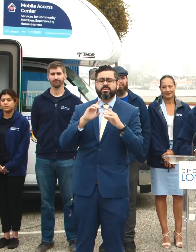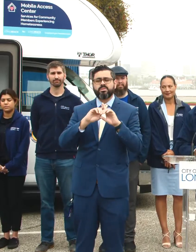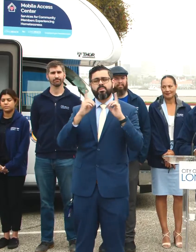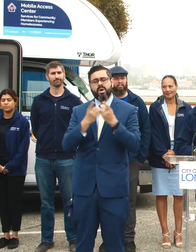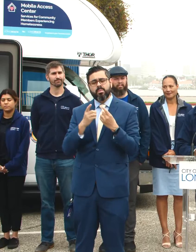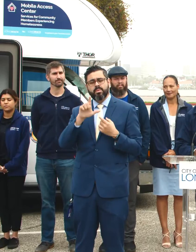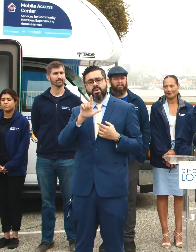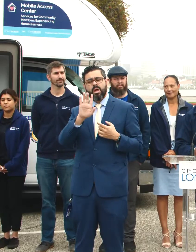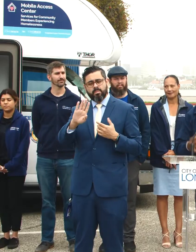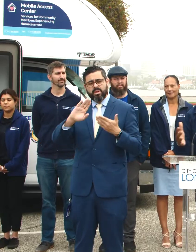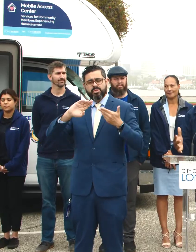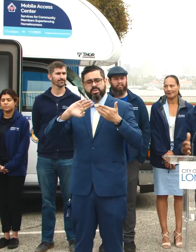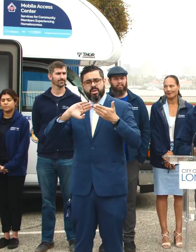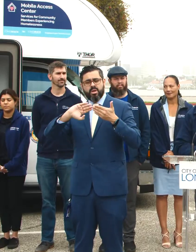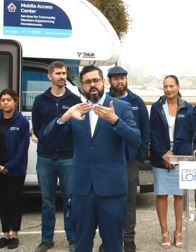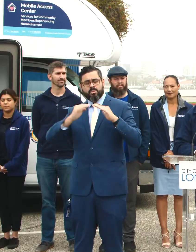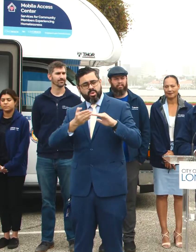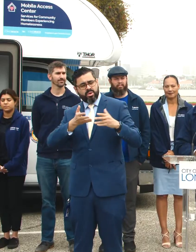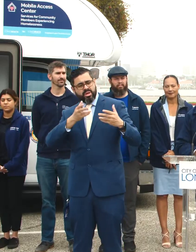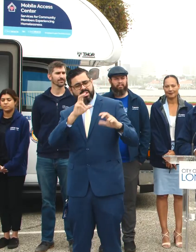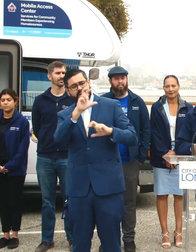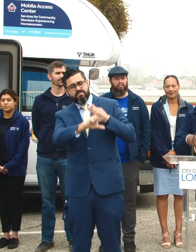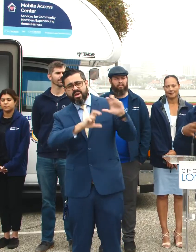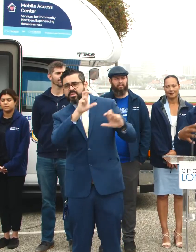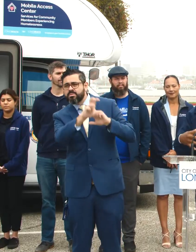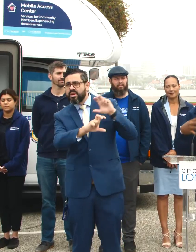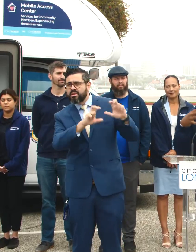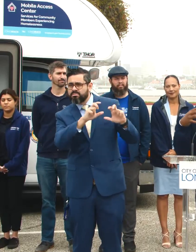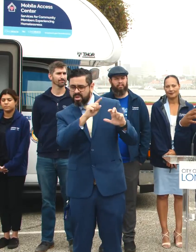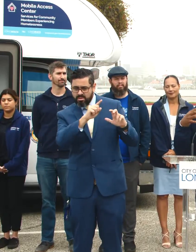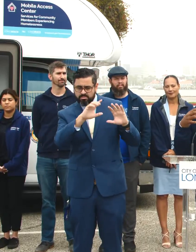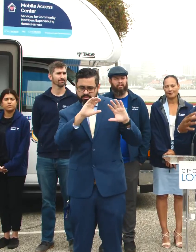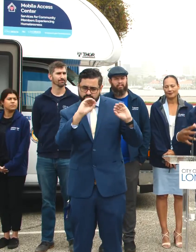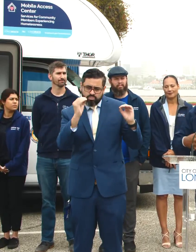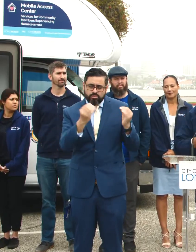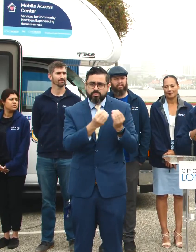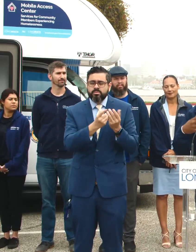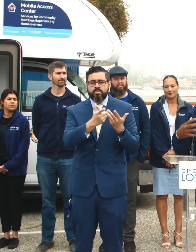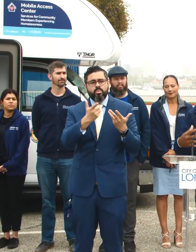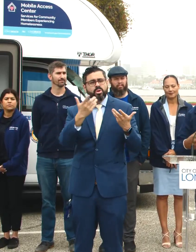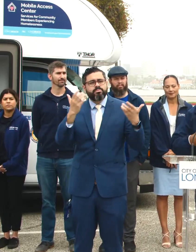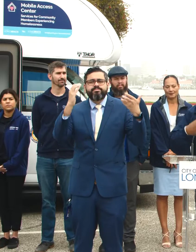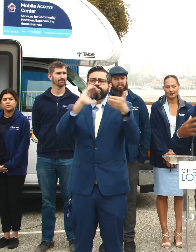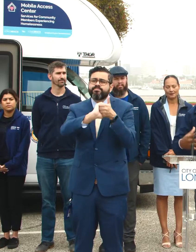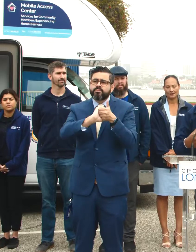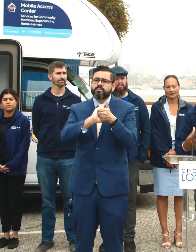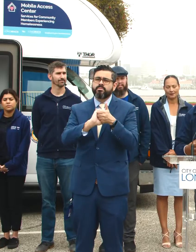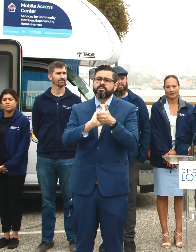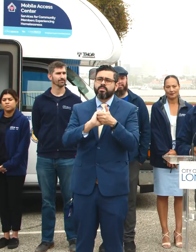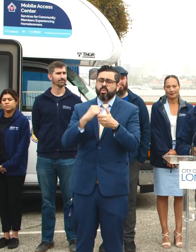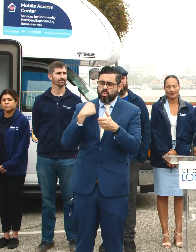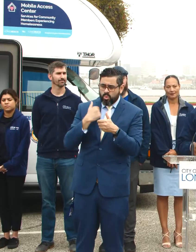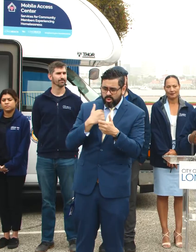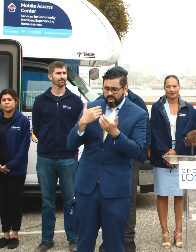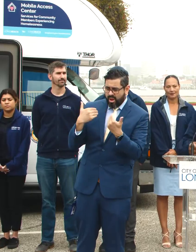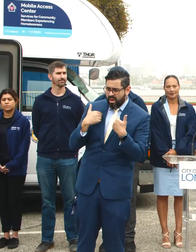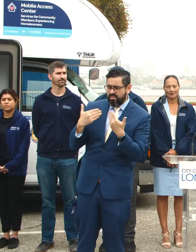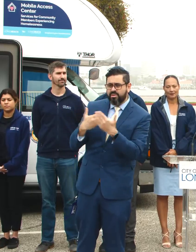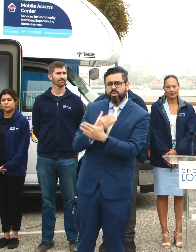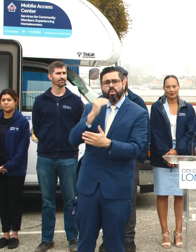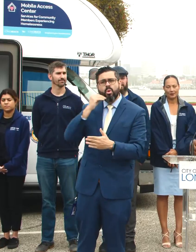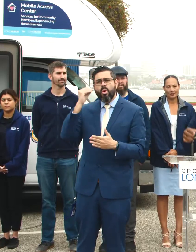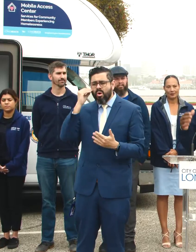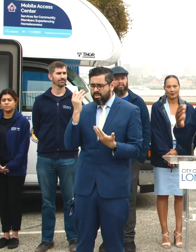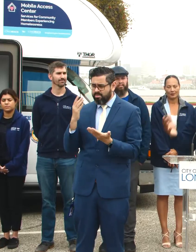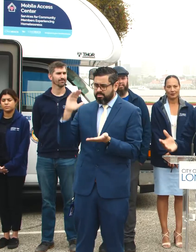Long Beach Community Investment Corporation has continued to ensure that production of new affordable housing takes place